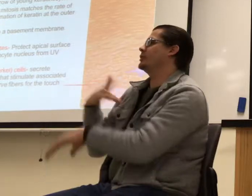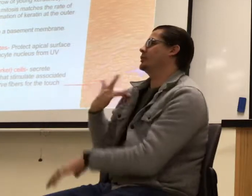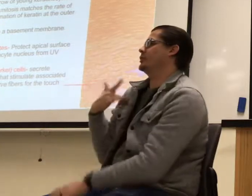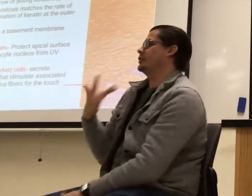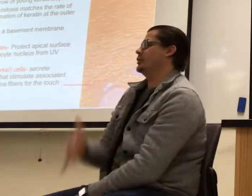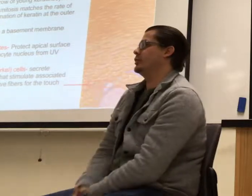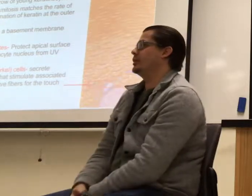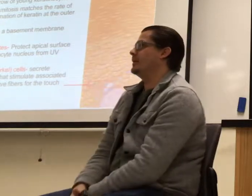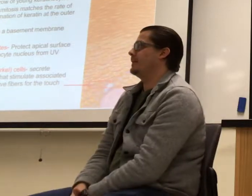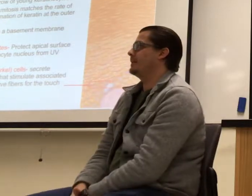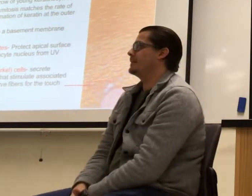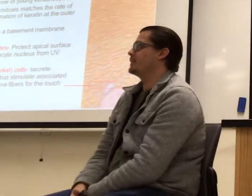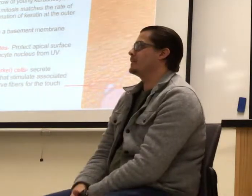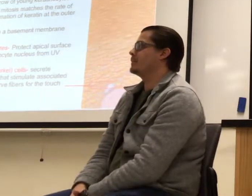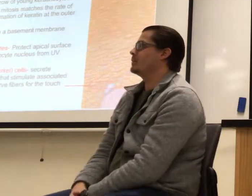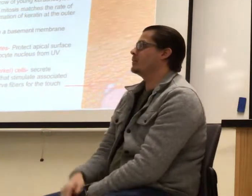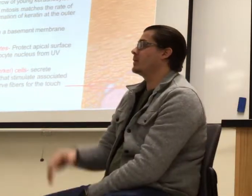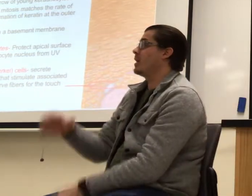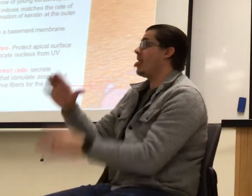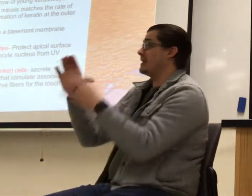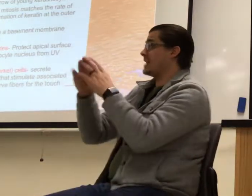The tactile cells are not